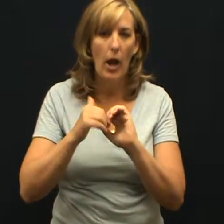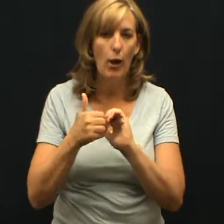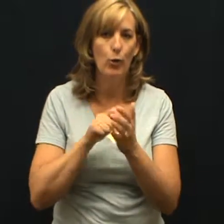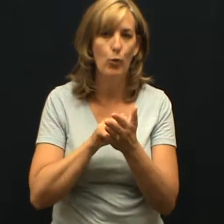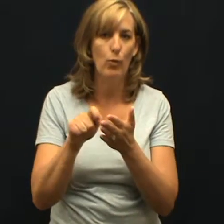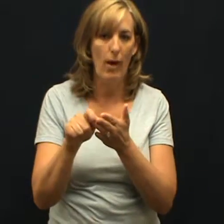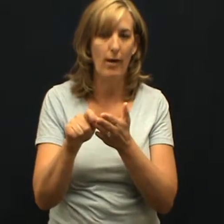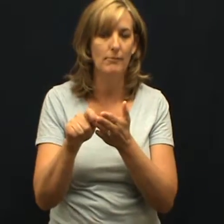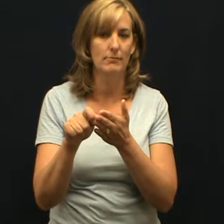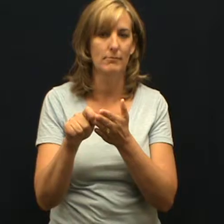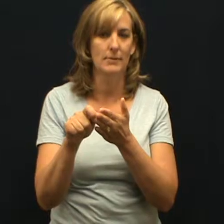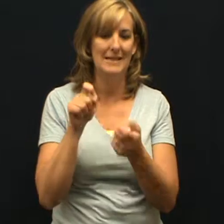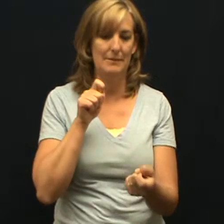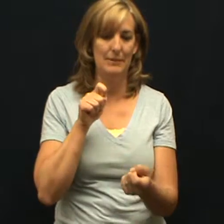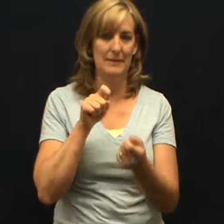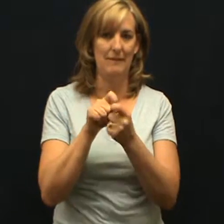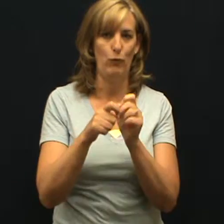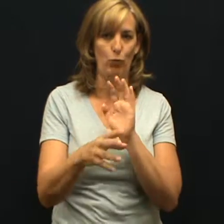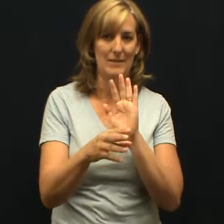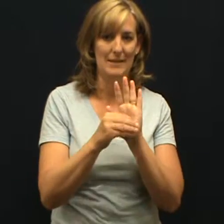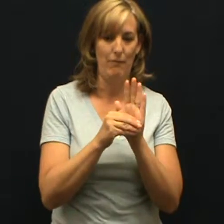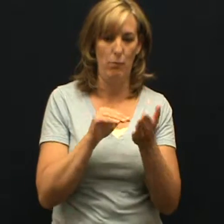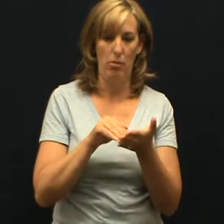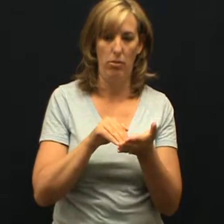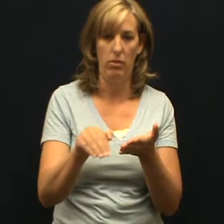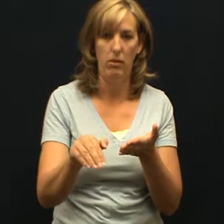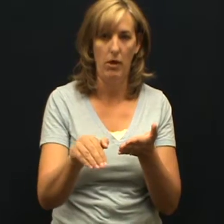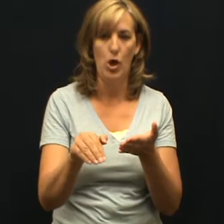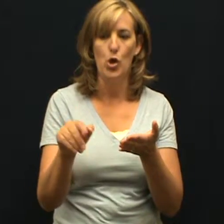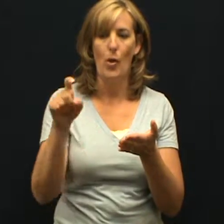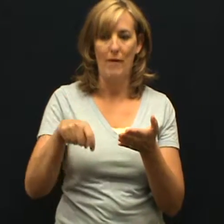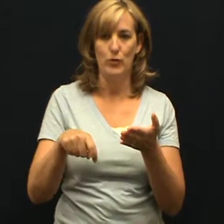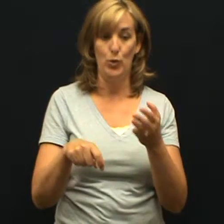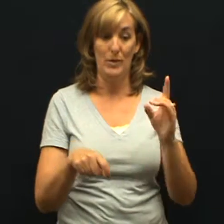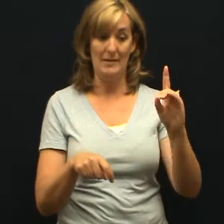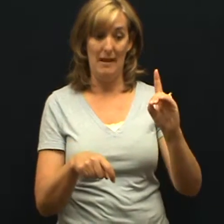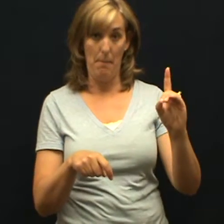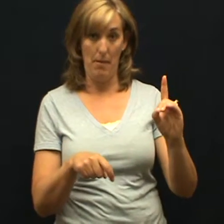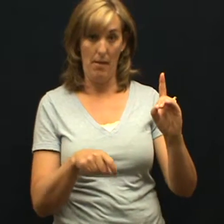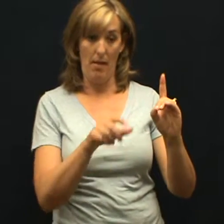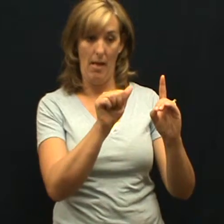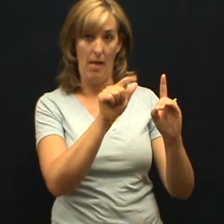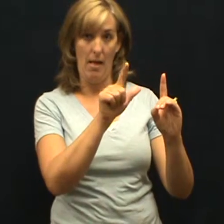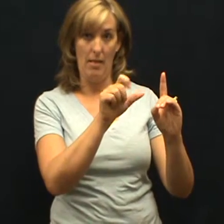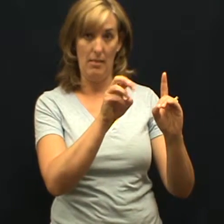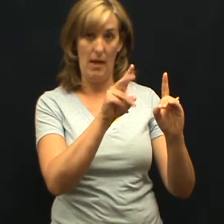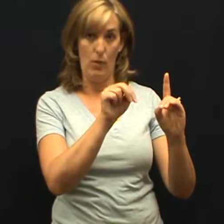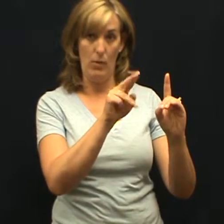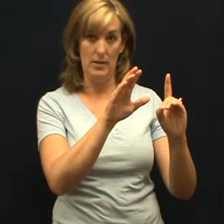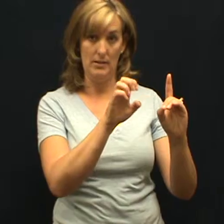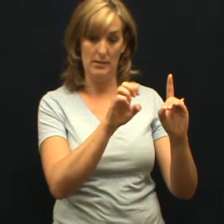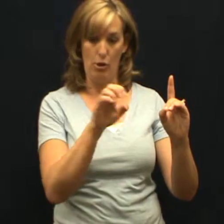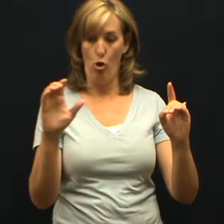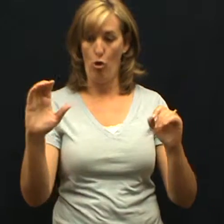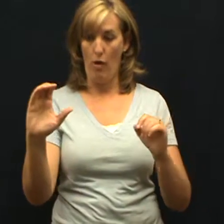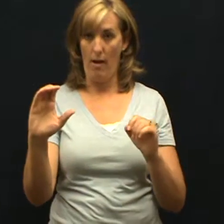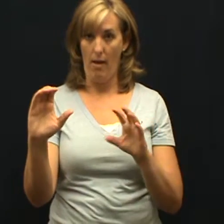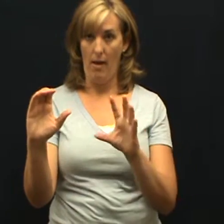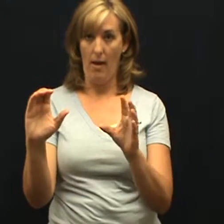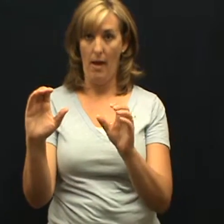off. You end up debiting the allowance and crediting accounts receivable. Well, if somebody pays you